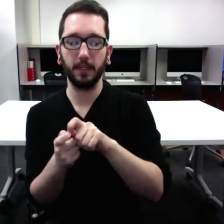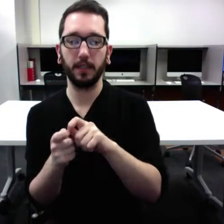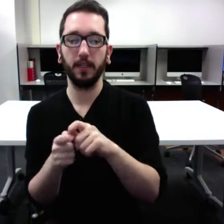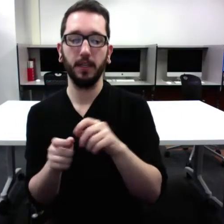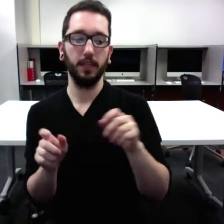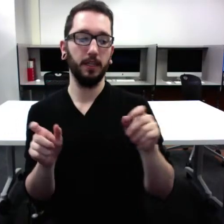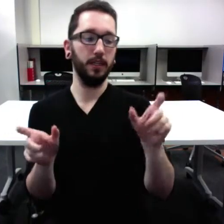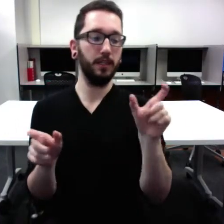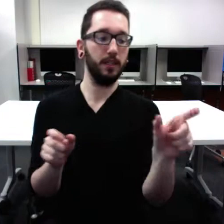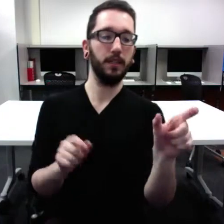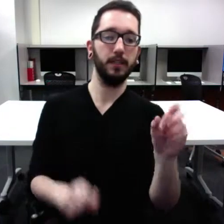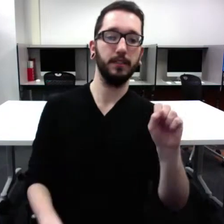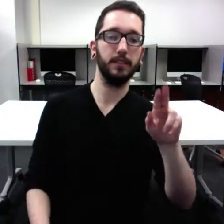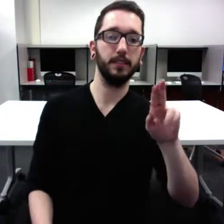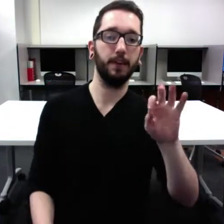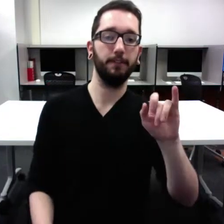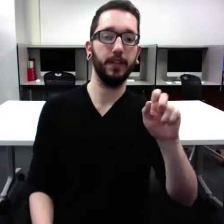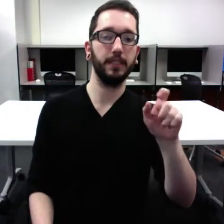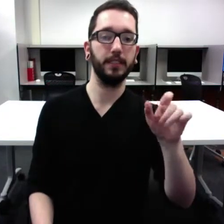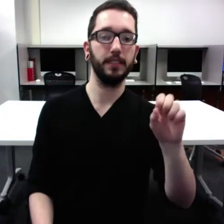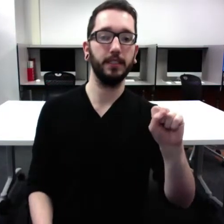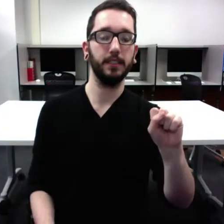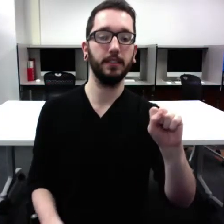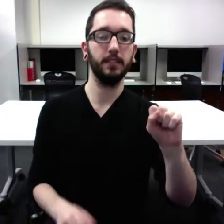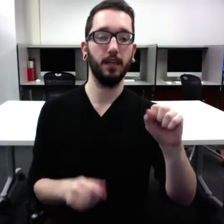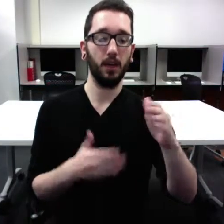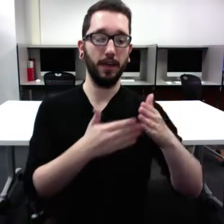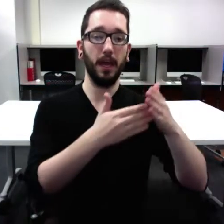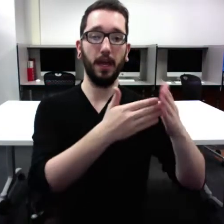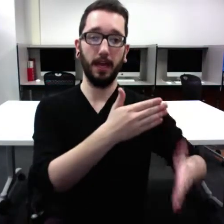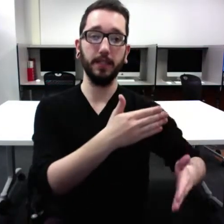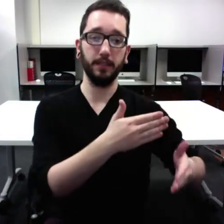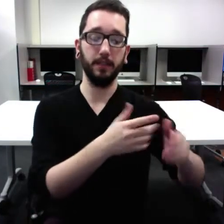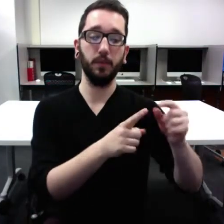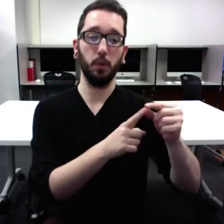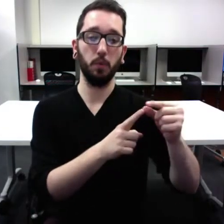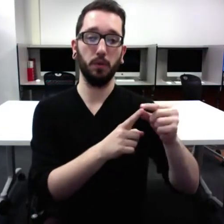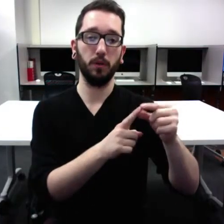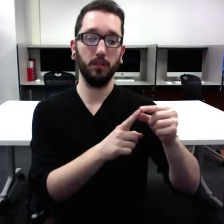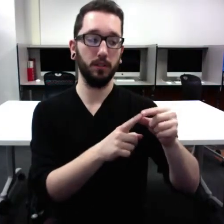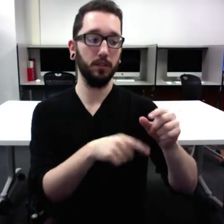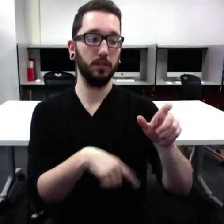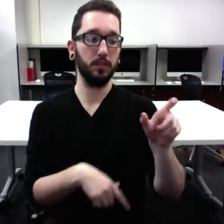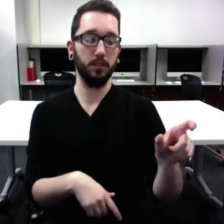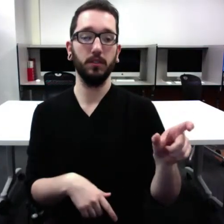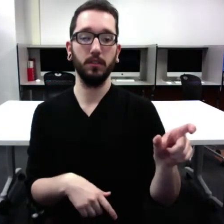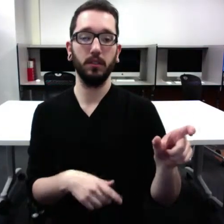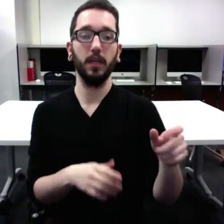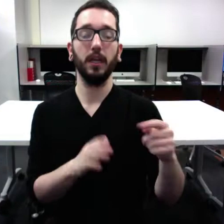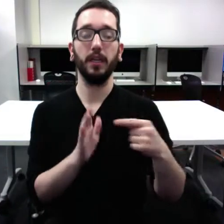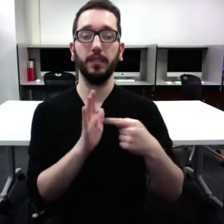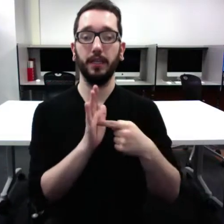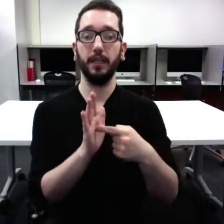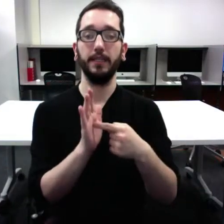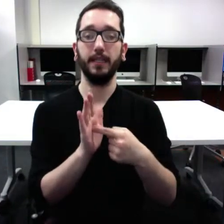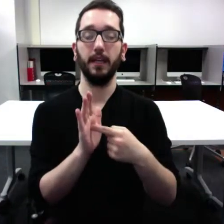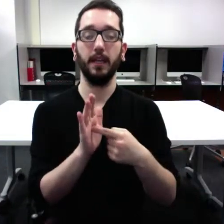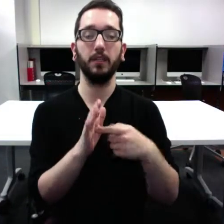Suffixes are syllables or elements placed at the end of a word group and is used to indicate or describe a condition